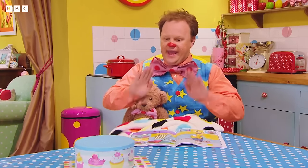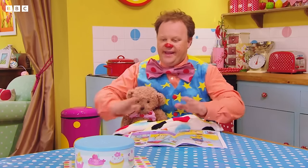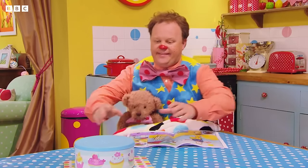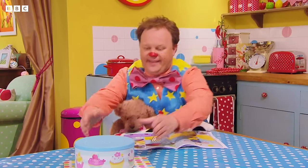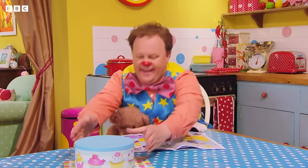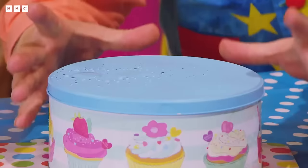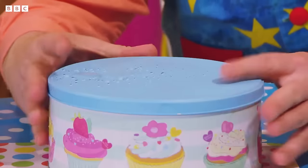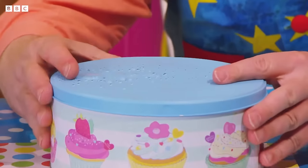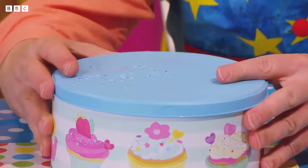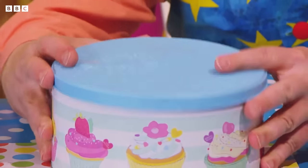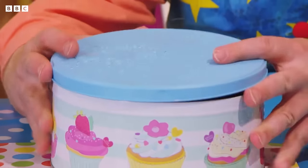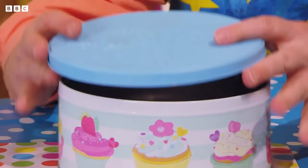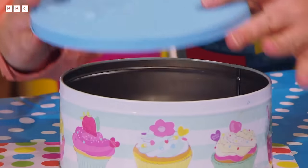Wait.